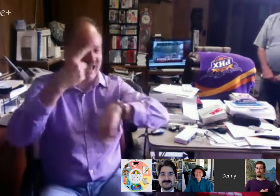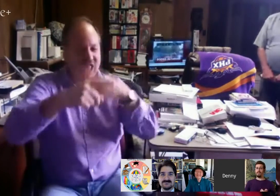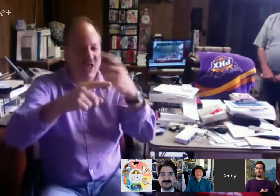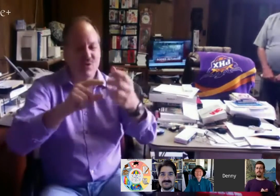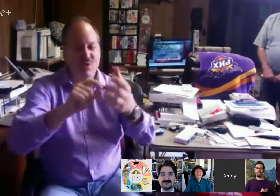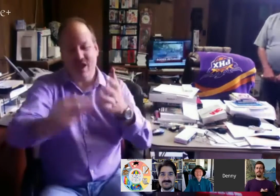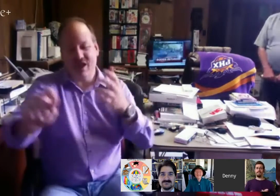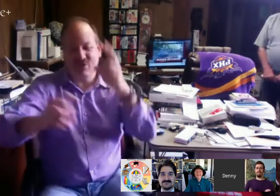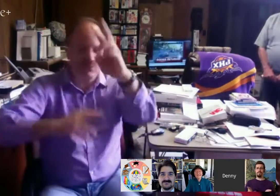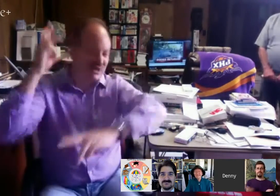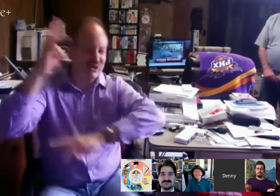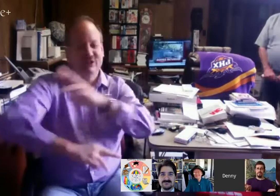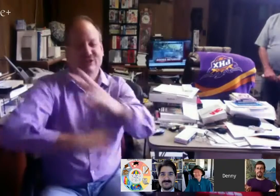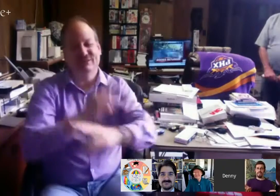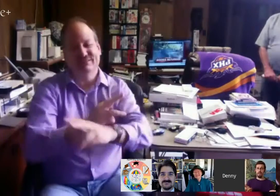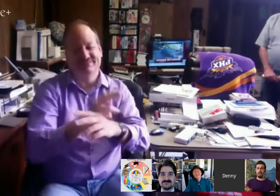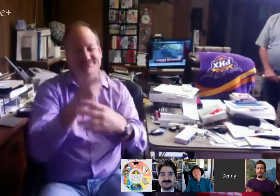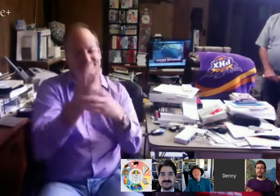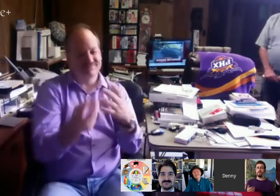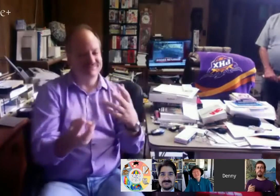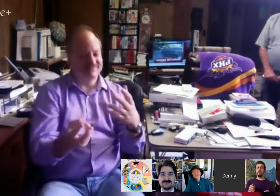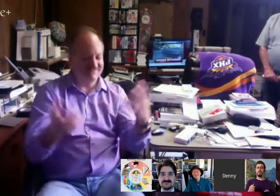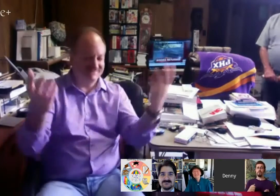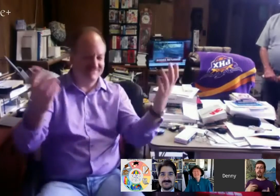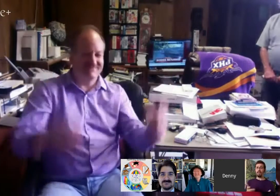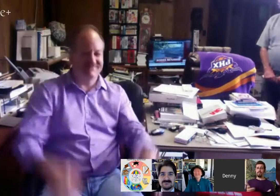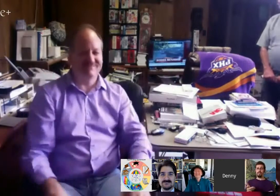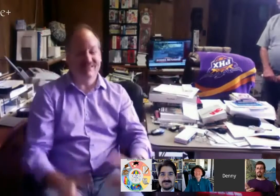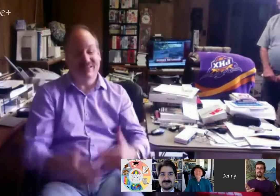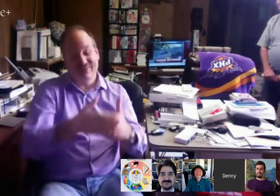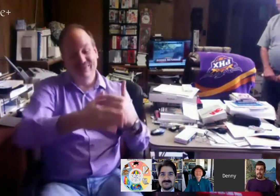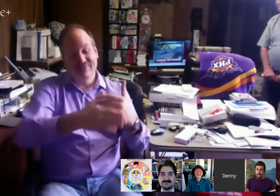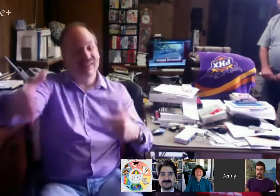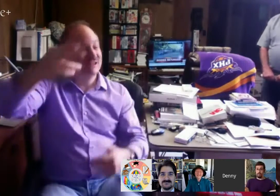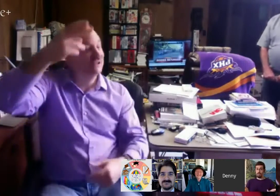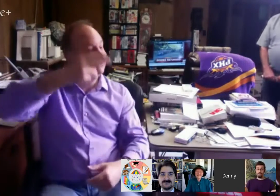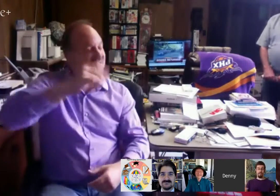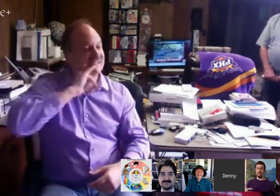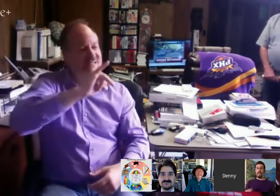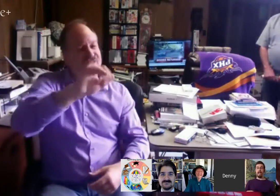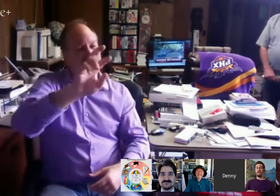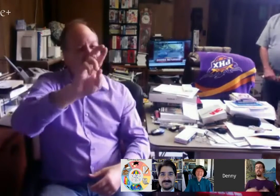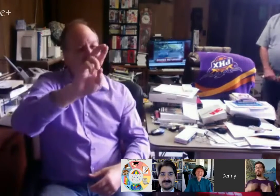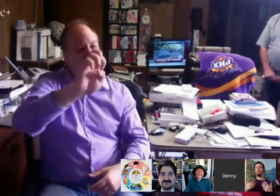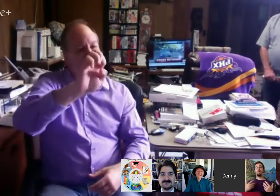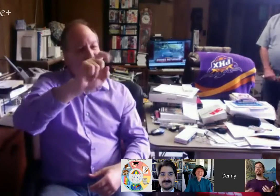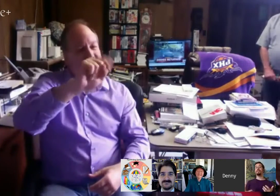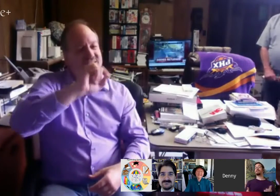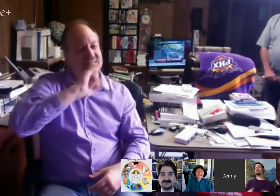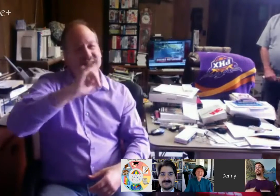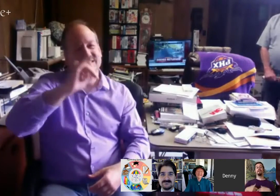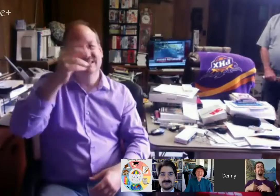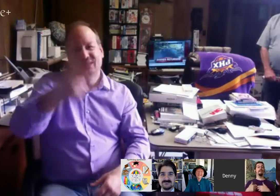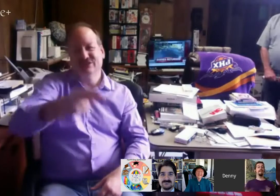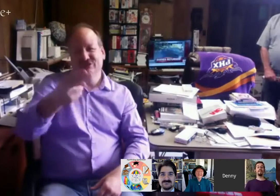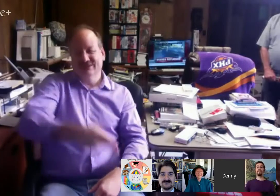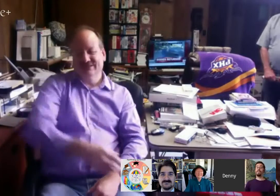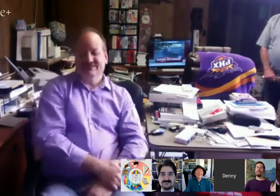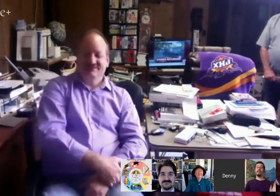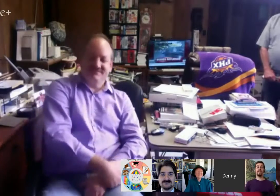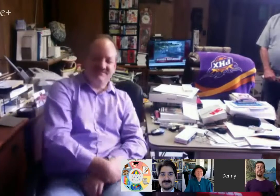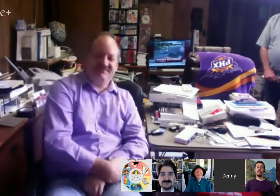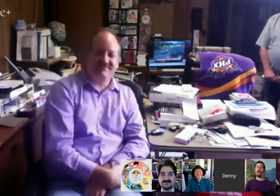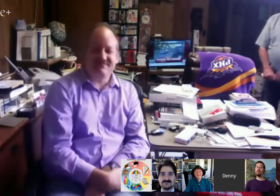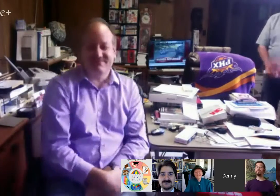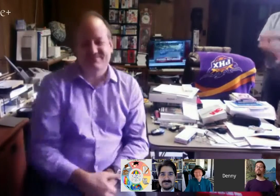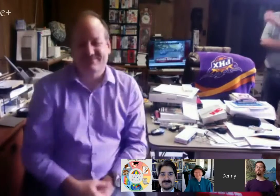writing in SignWriting, to be able to write sign language, and I just wanted to get